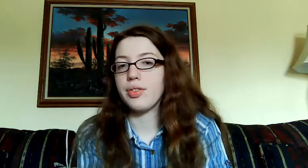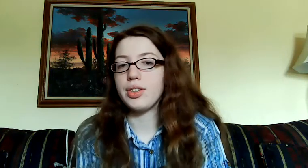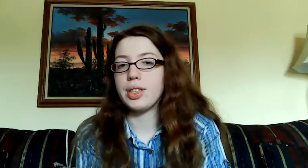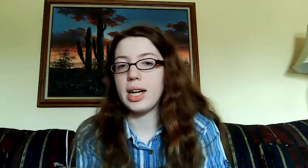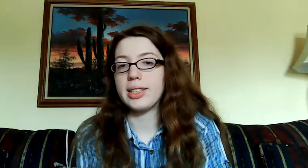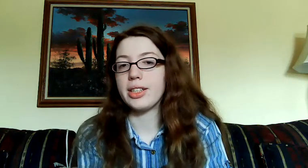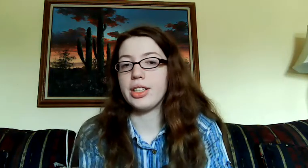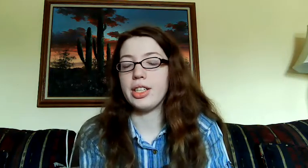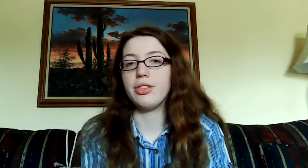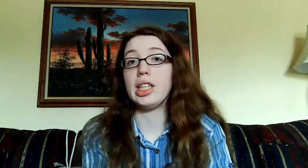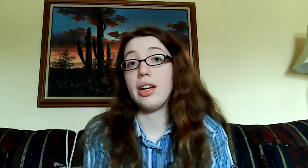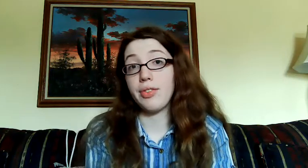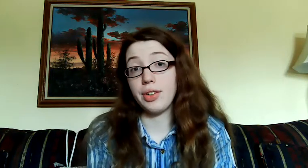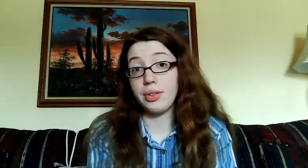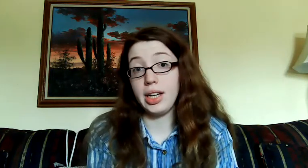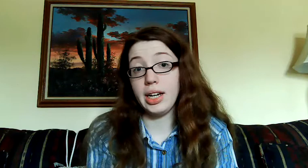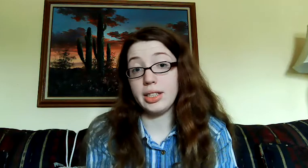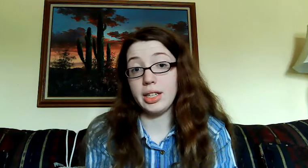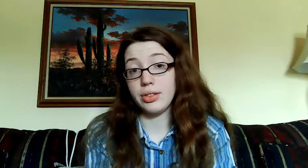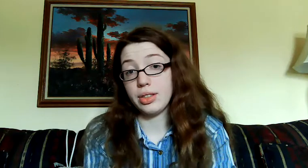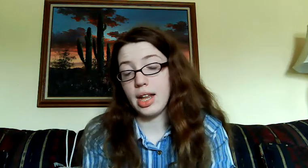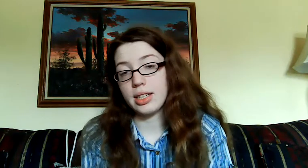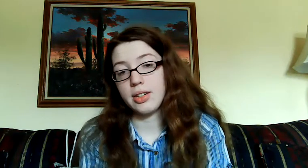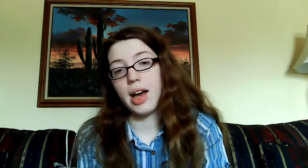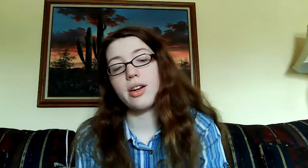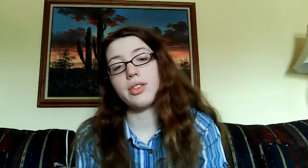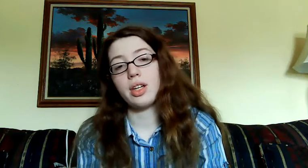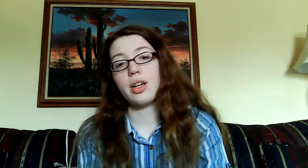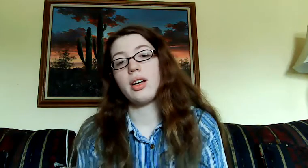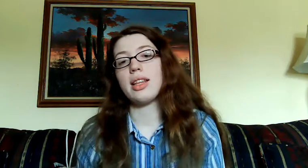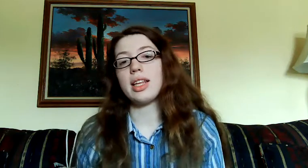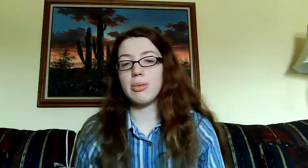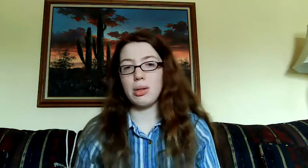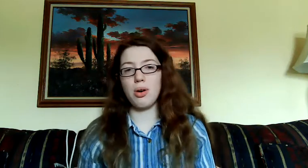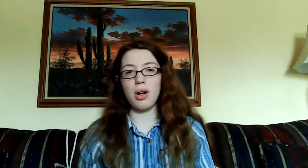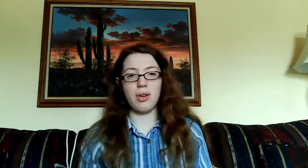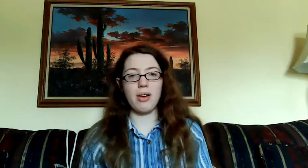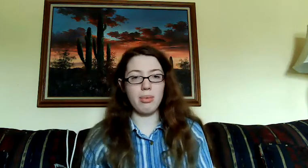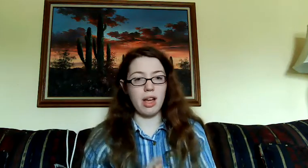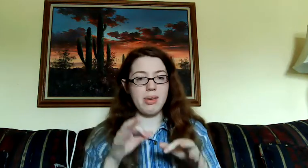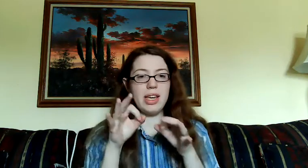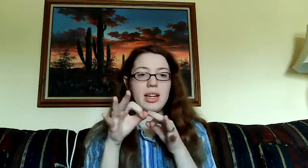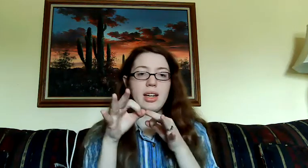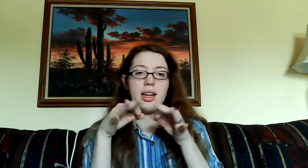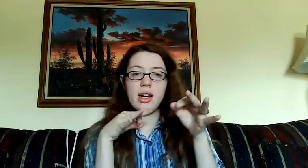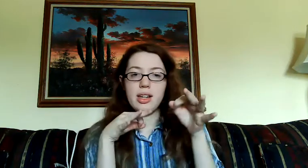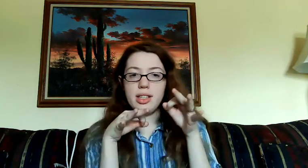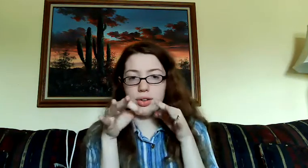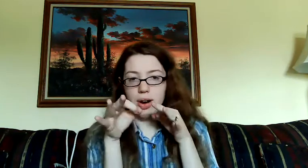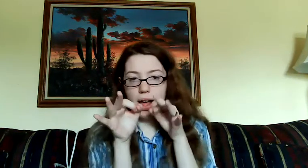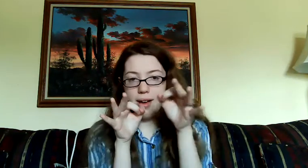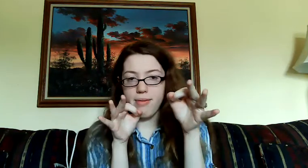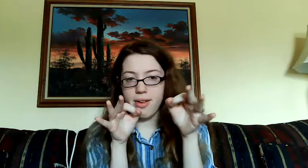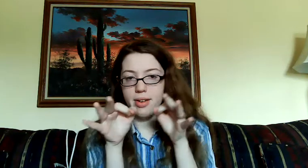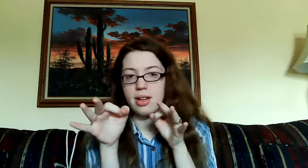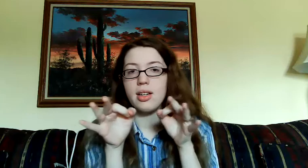signs that are good to use if you need to use classifiers. I think the most important one would probably be describe,